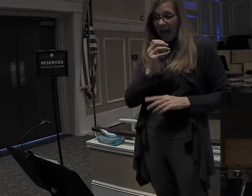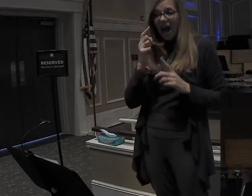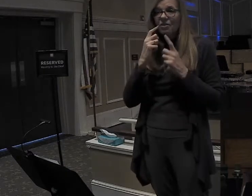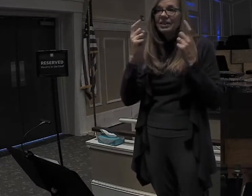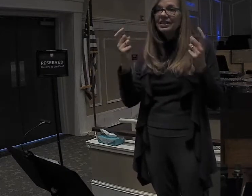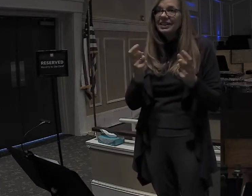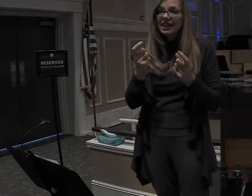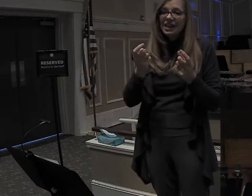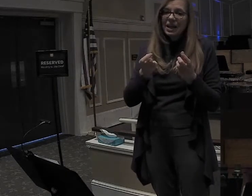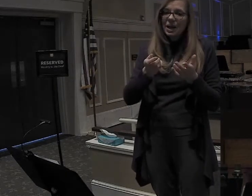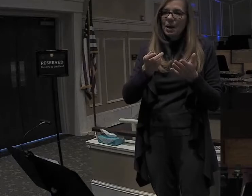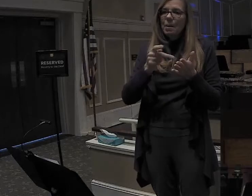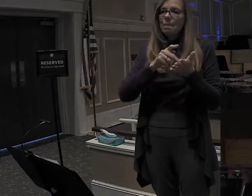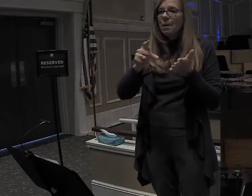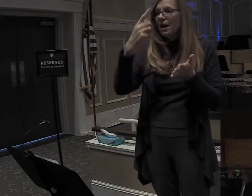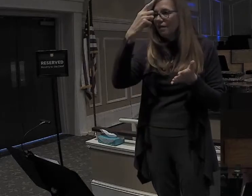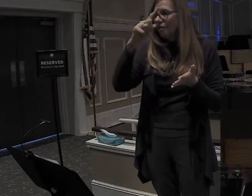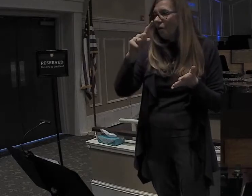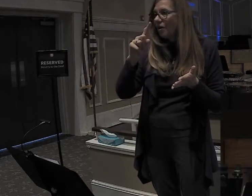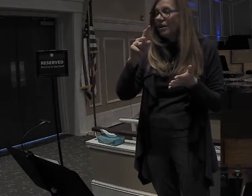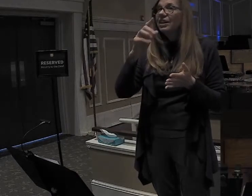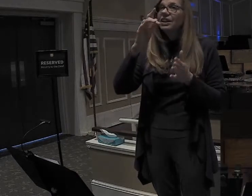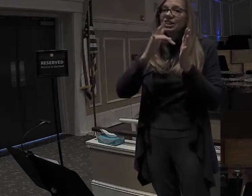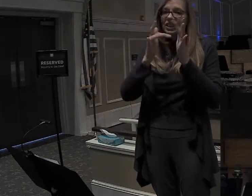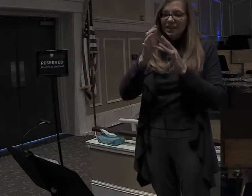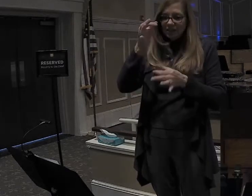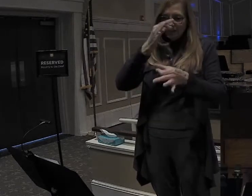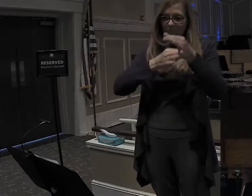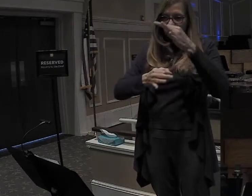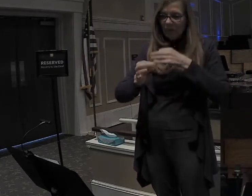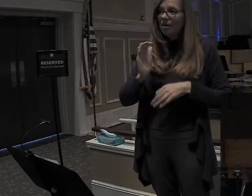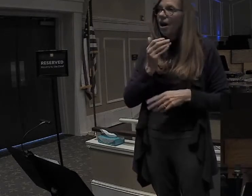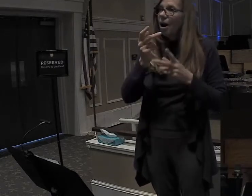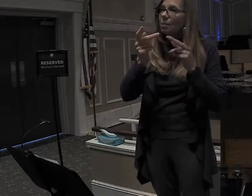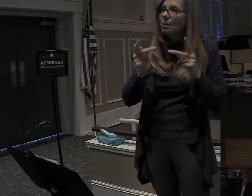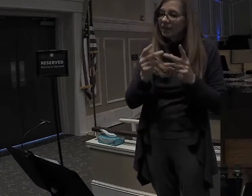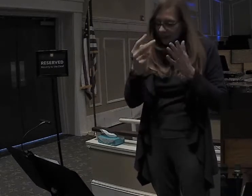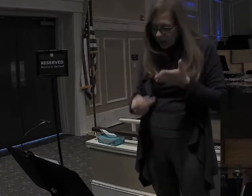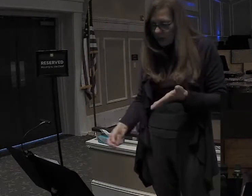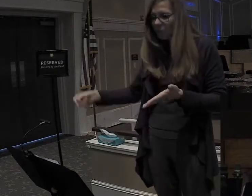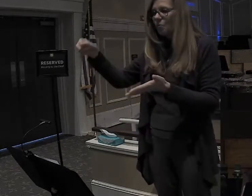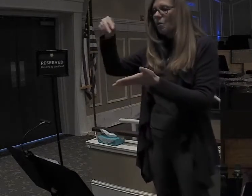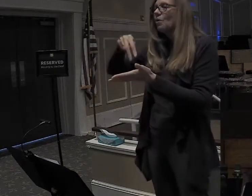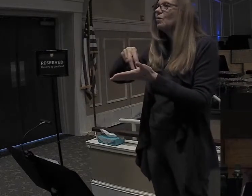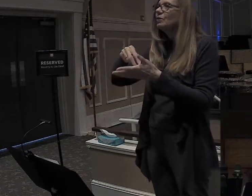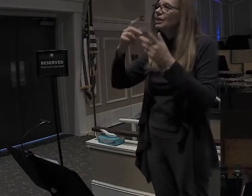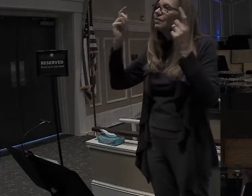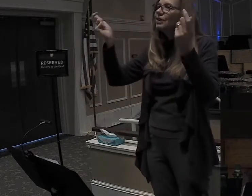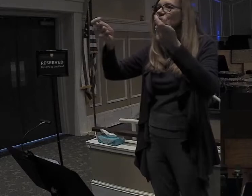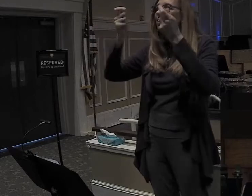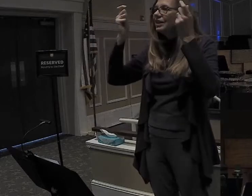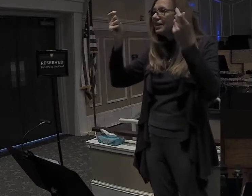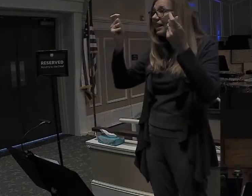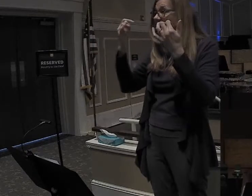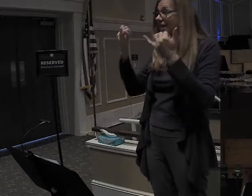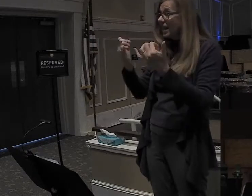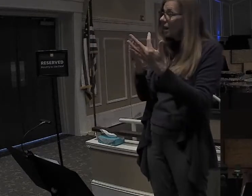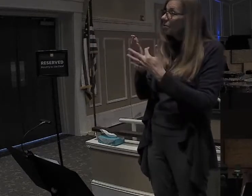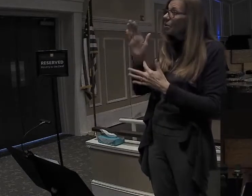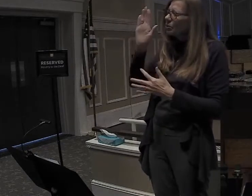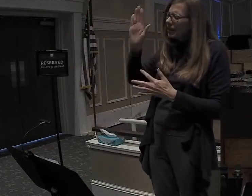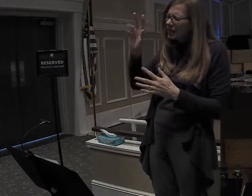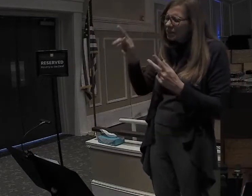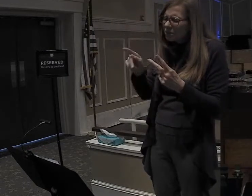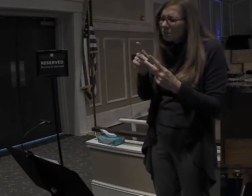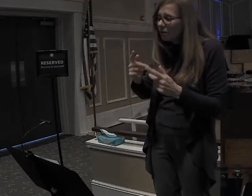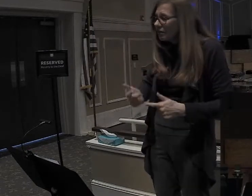for as Jesus died in our place and rose from the grave victorious. And now, through his perfect